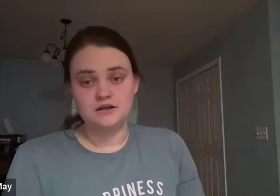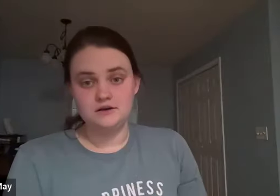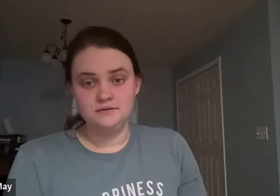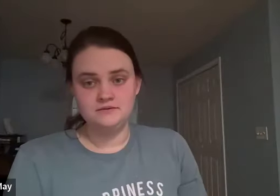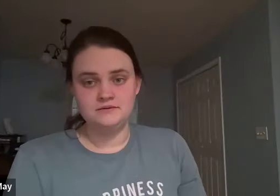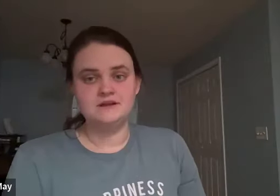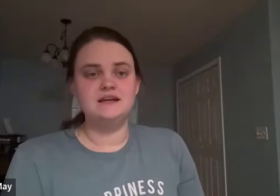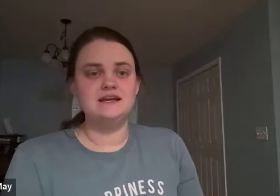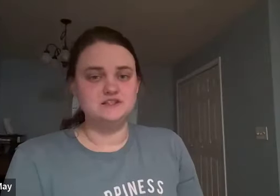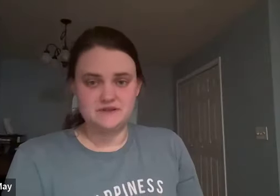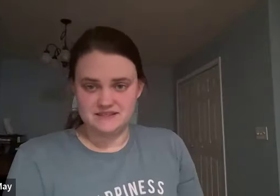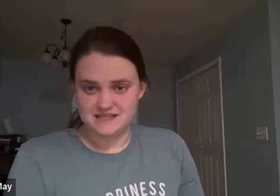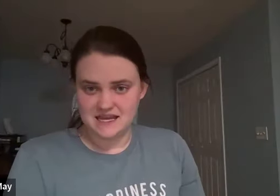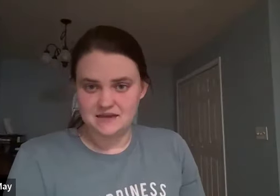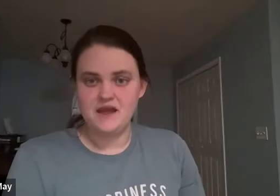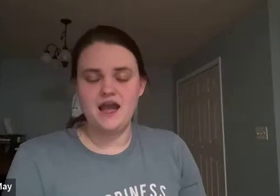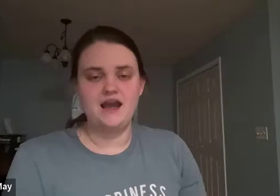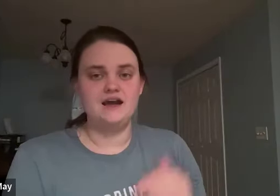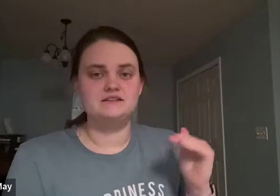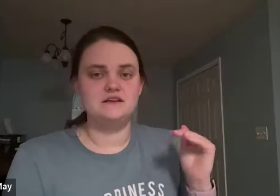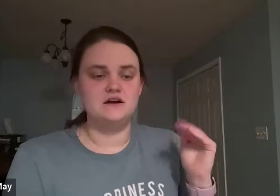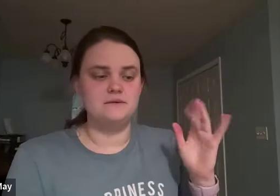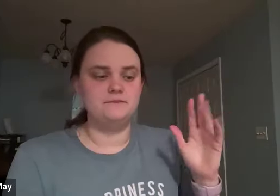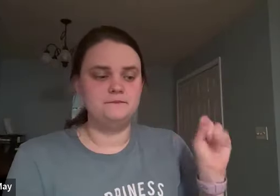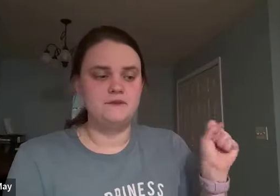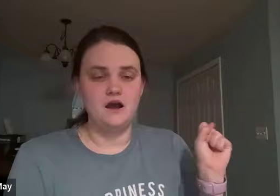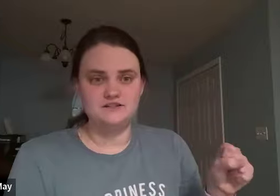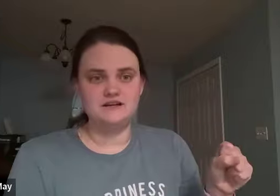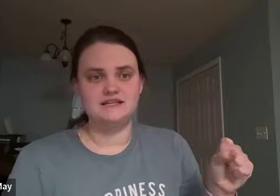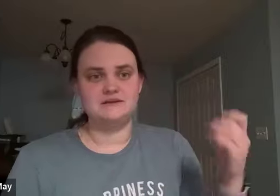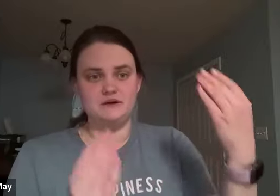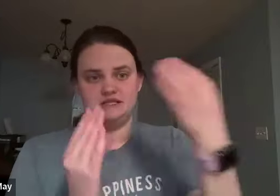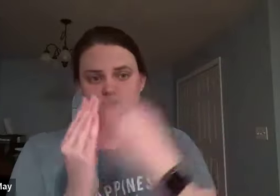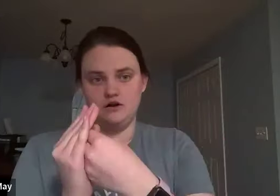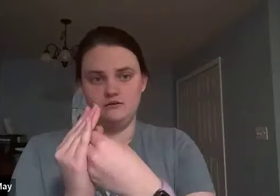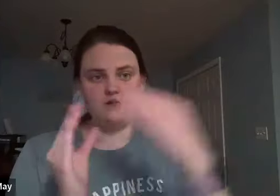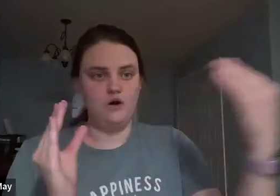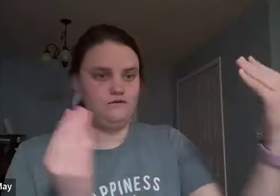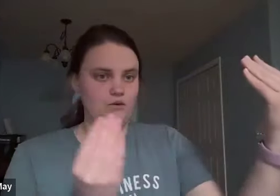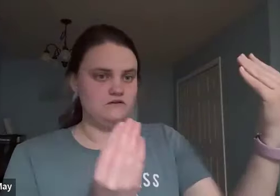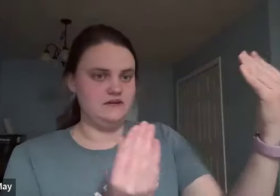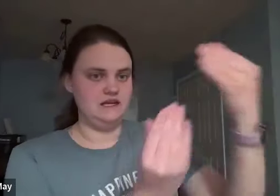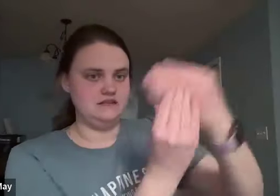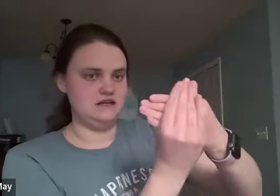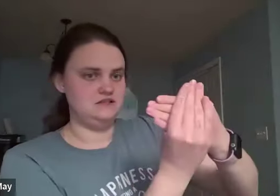Taco is going to be the same as hot dog, except now it's taco. It's all four of it inside.